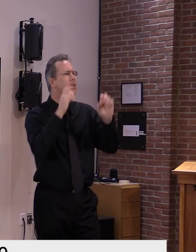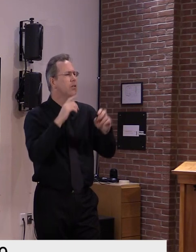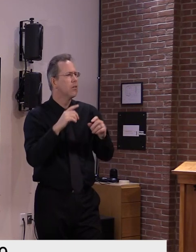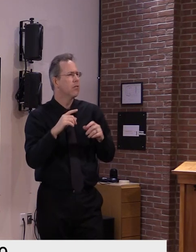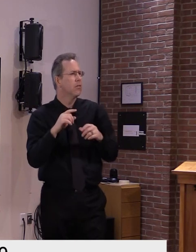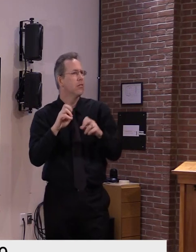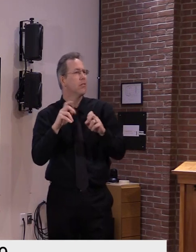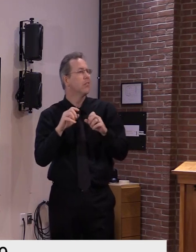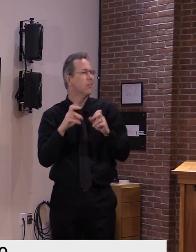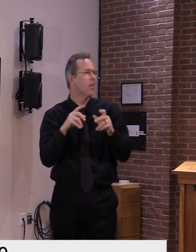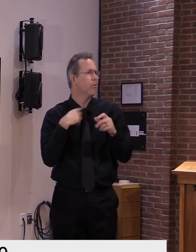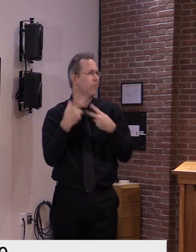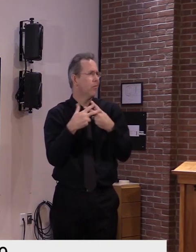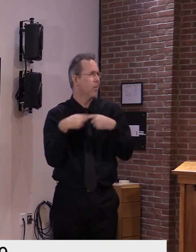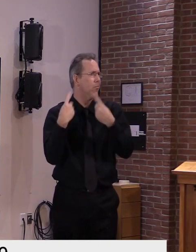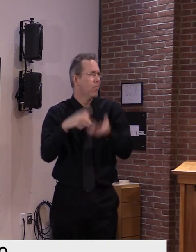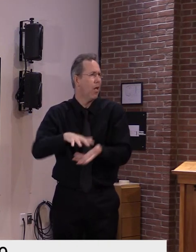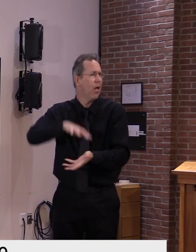Okay, thank you.